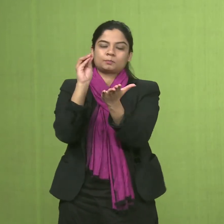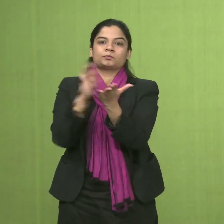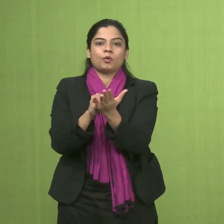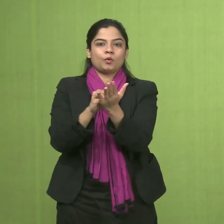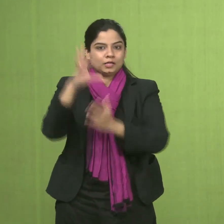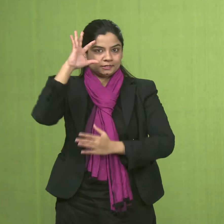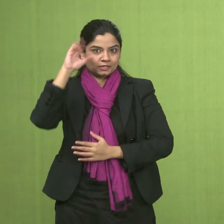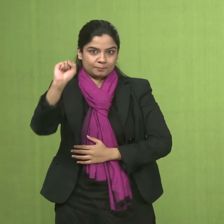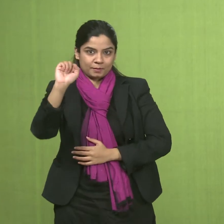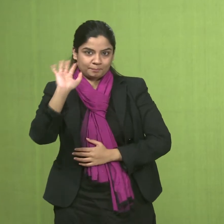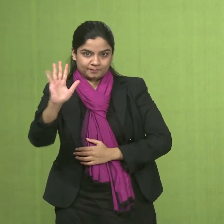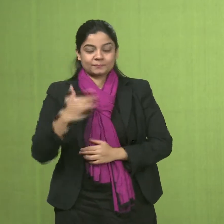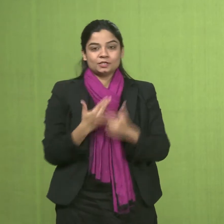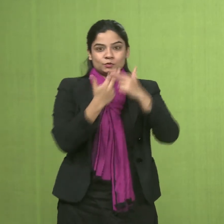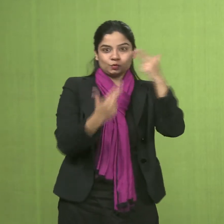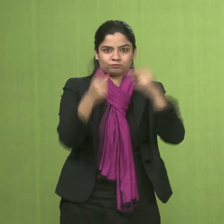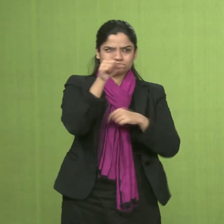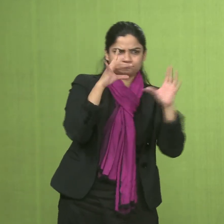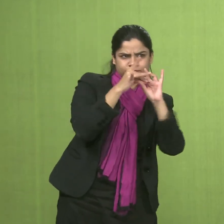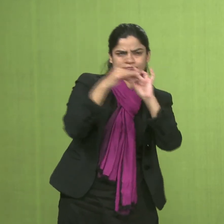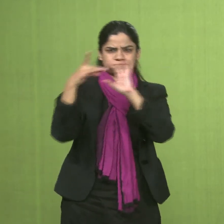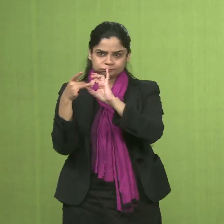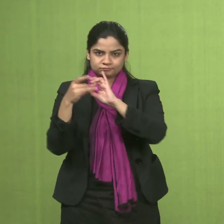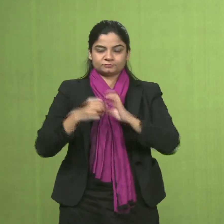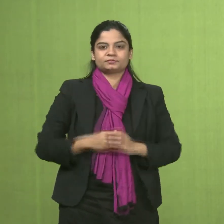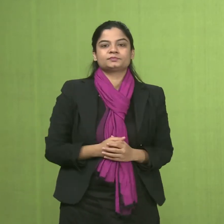You have to write in your notebook if it is true or false.